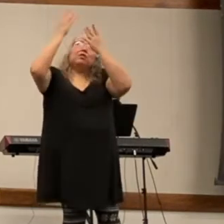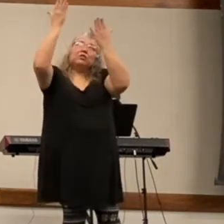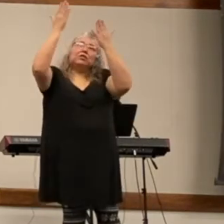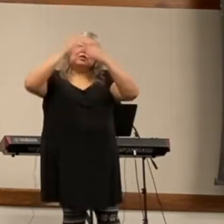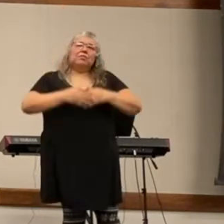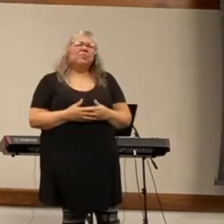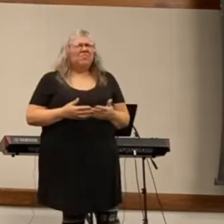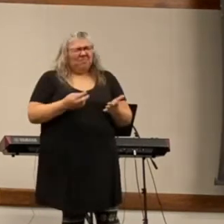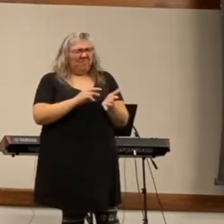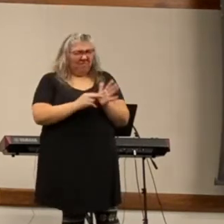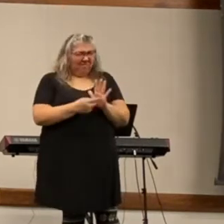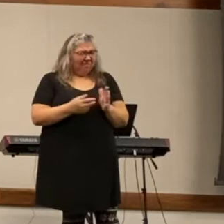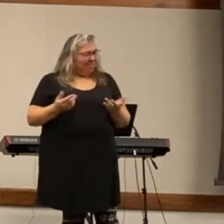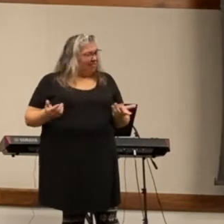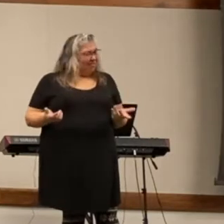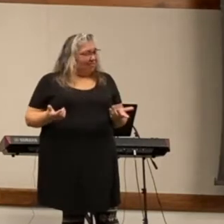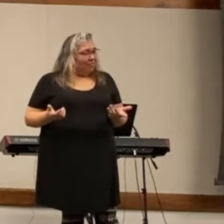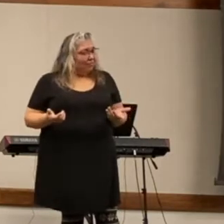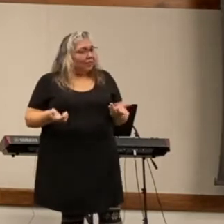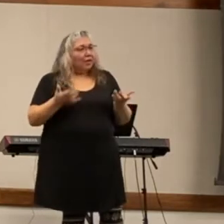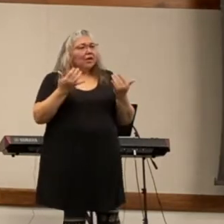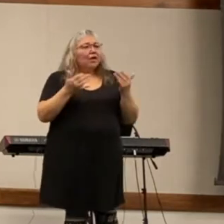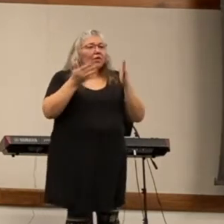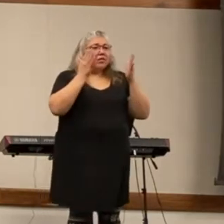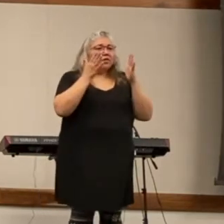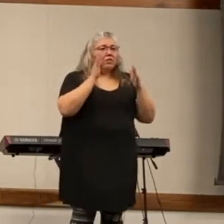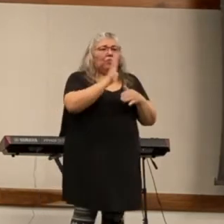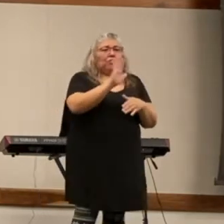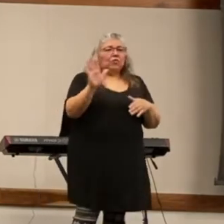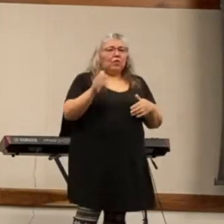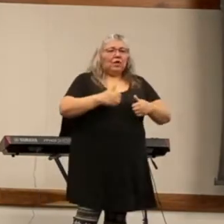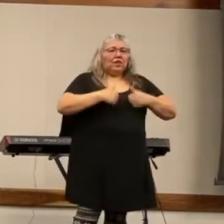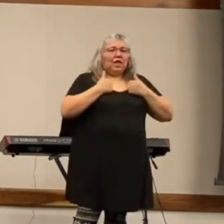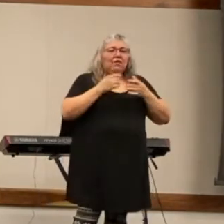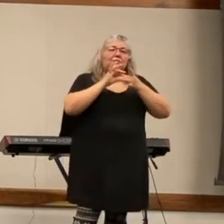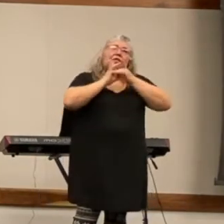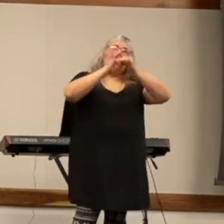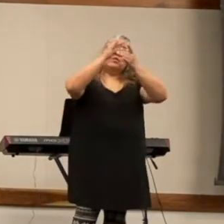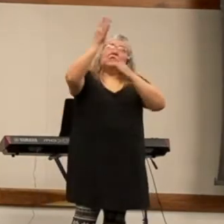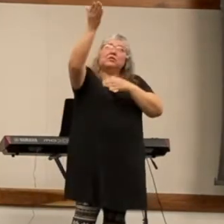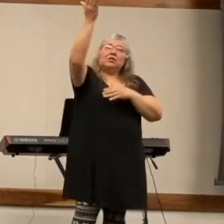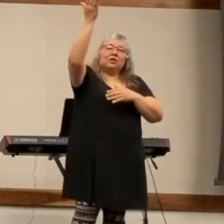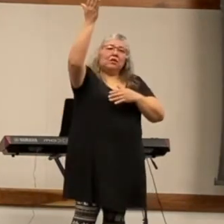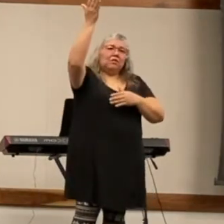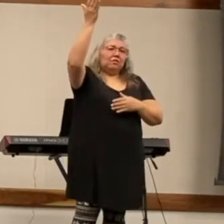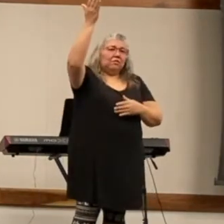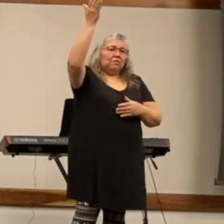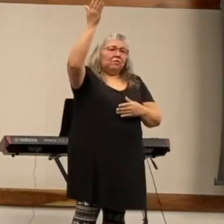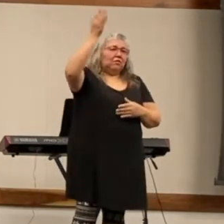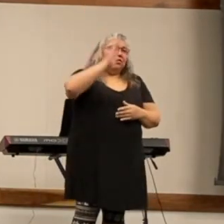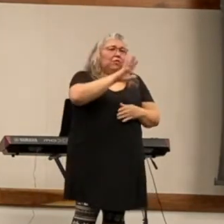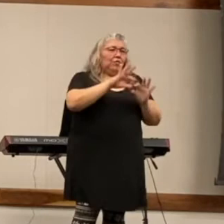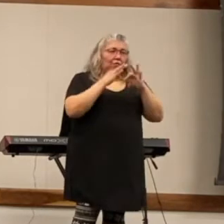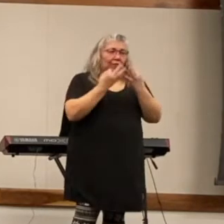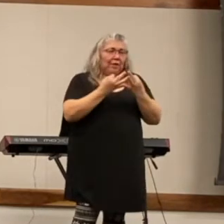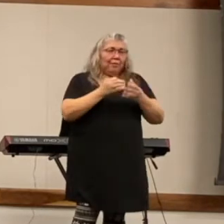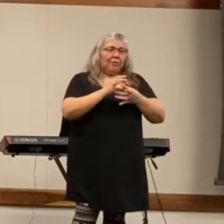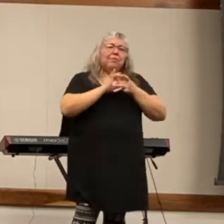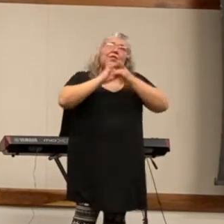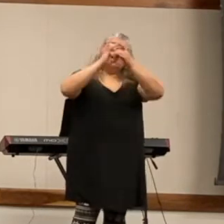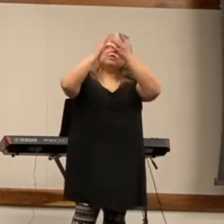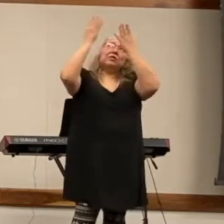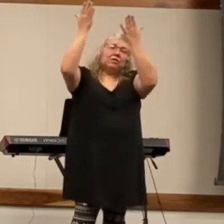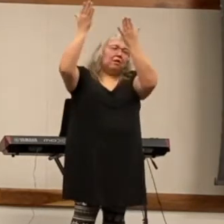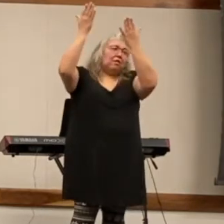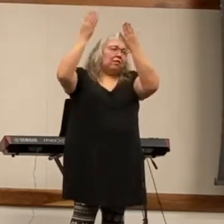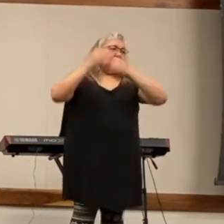What does that mean? Well, listen, your life belongs to God, doesn't it? Your family belongs